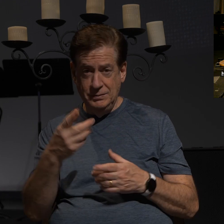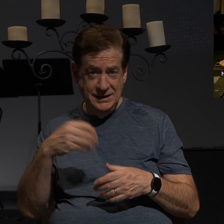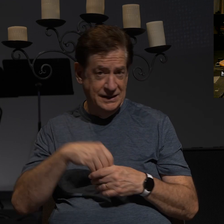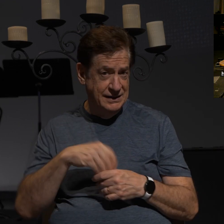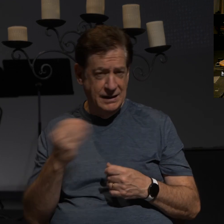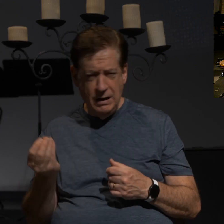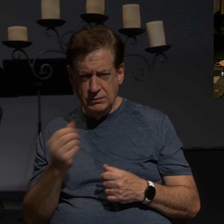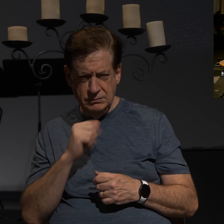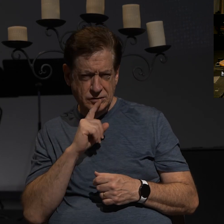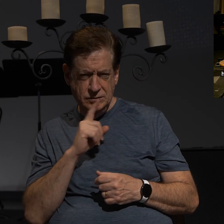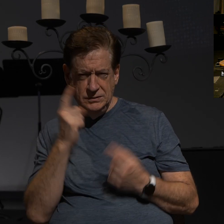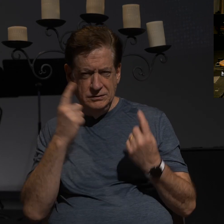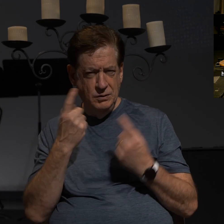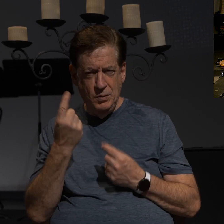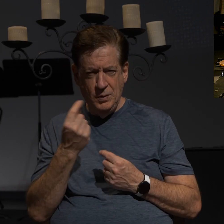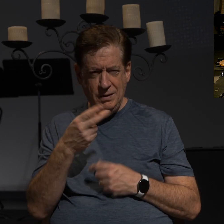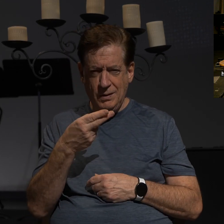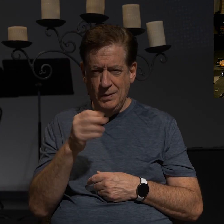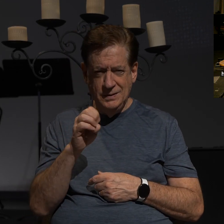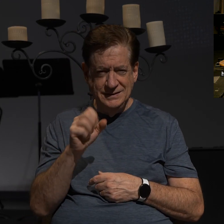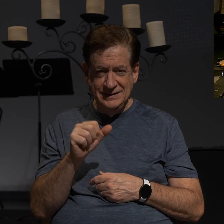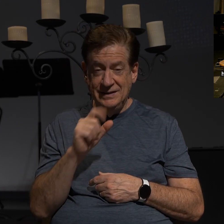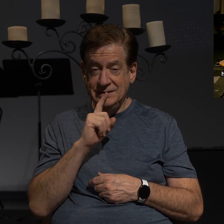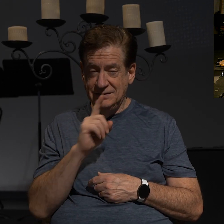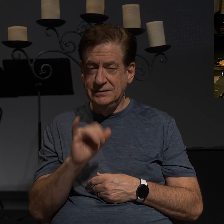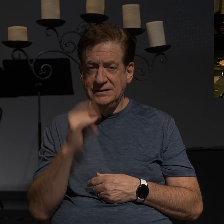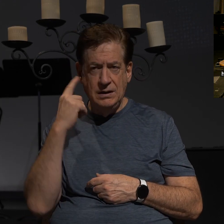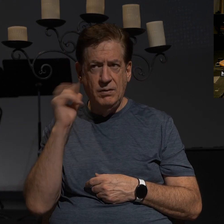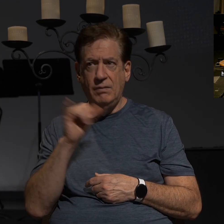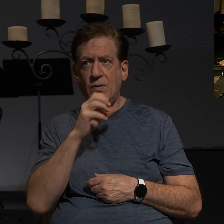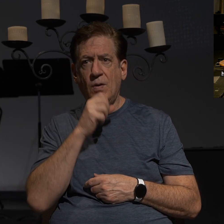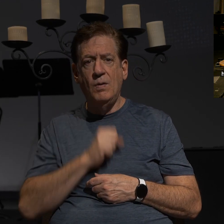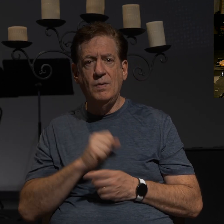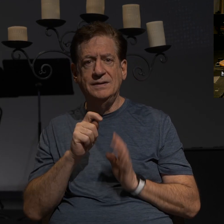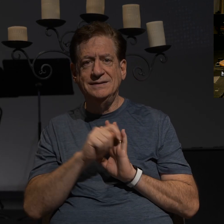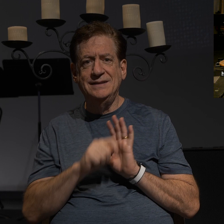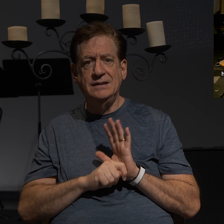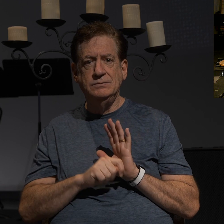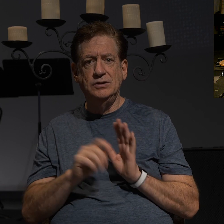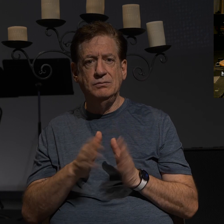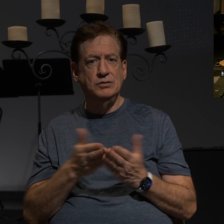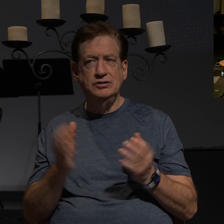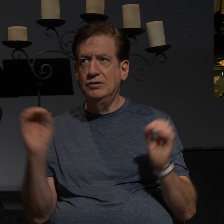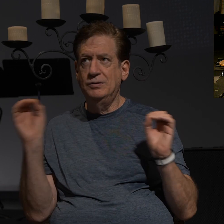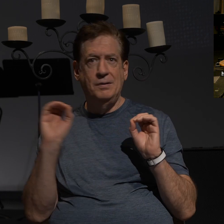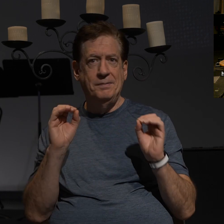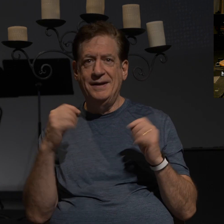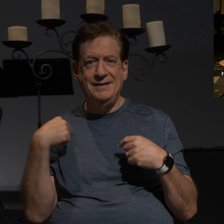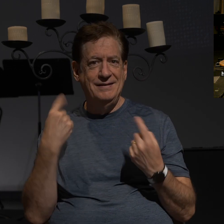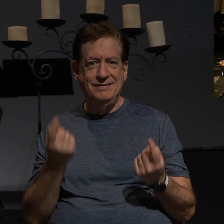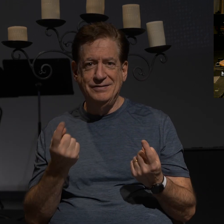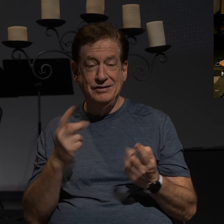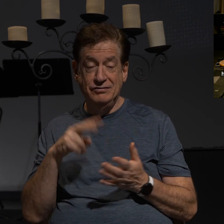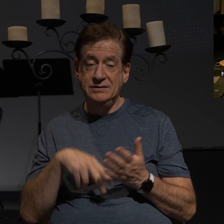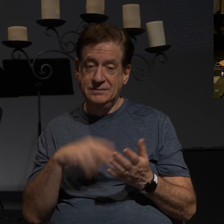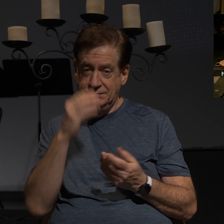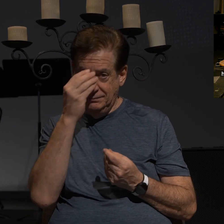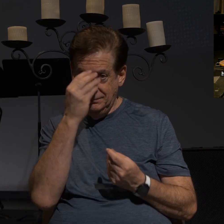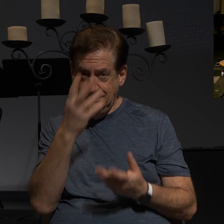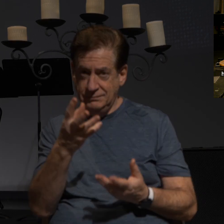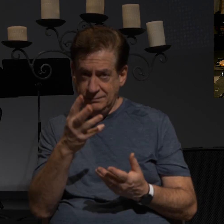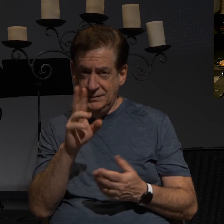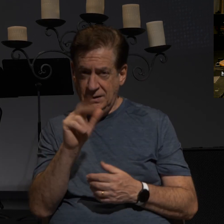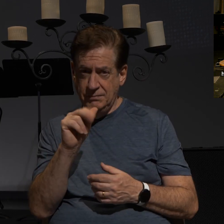wondering, I'm not sure what Hosea is. That sounds like one of those Old Testament books that nobody ever reads. Let me give you a quick